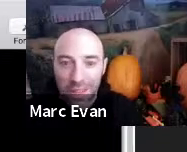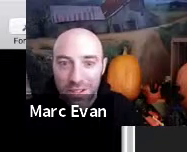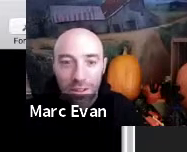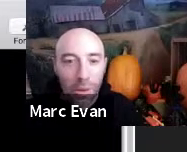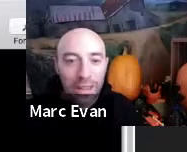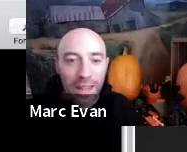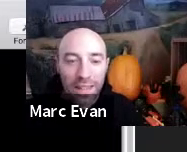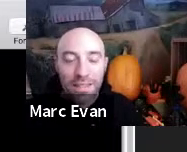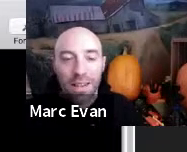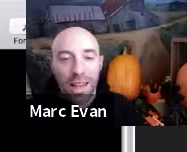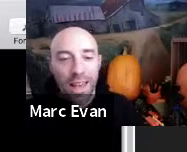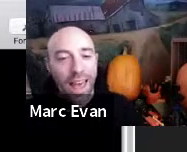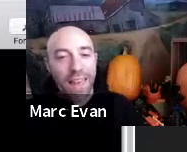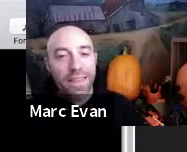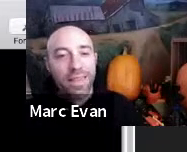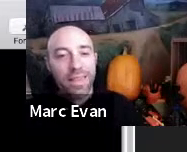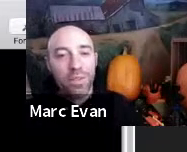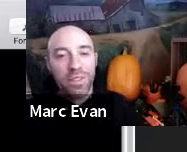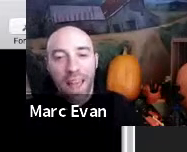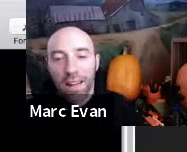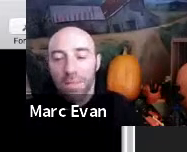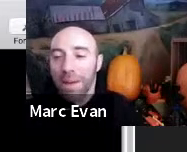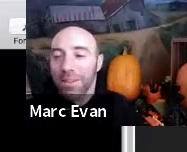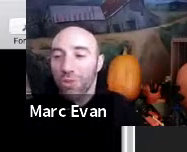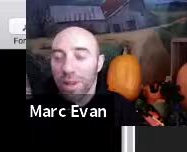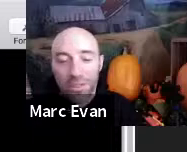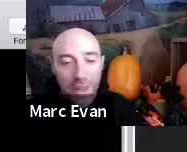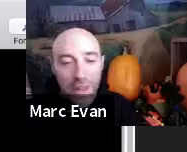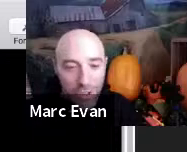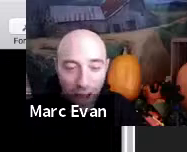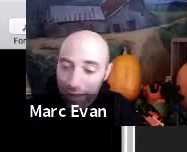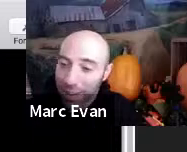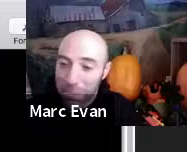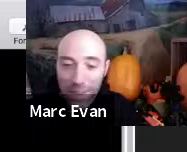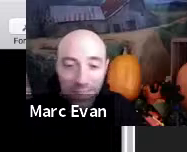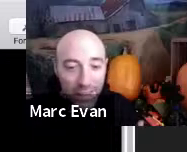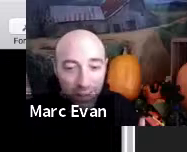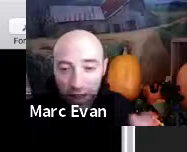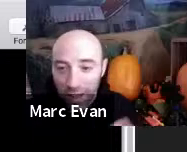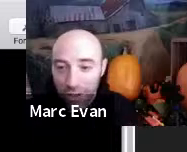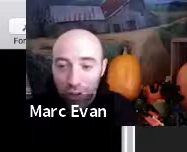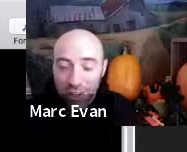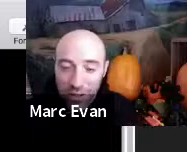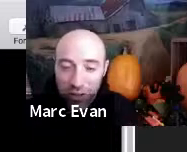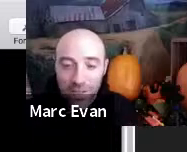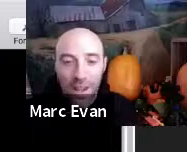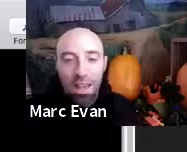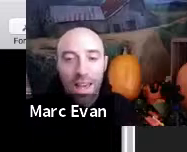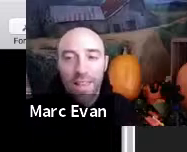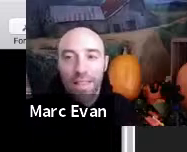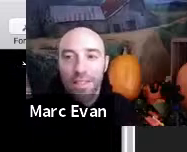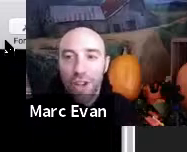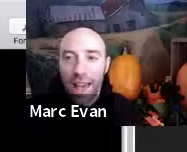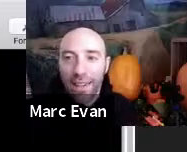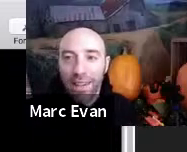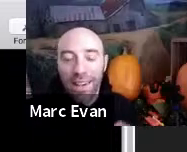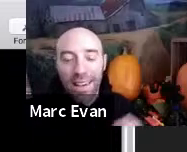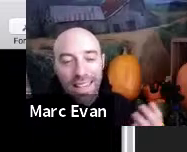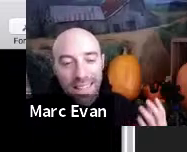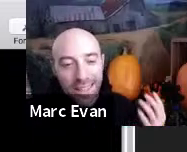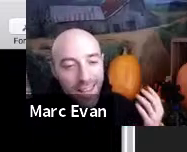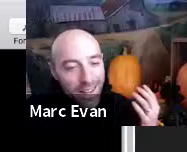why there were these glowing lights. And there was a tale about a trickster named Jack. Like many tricksters, this